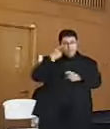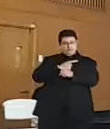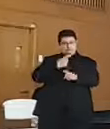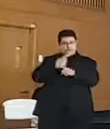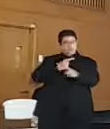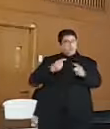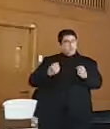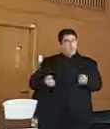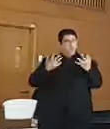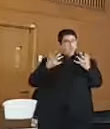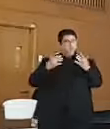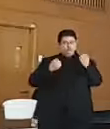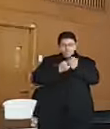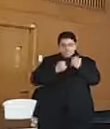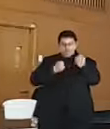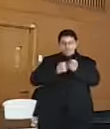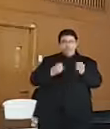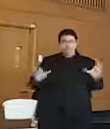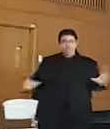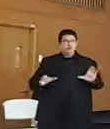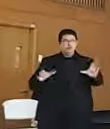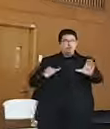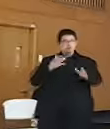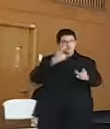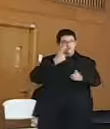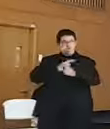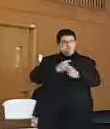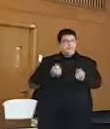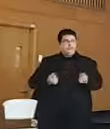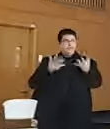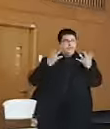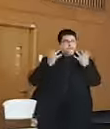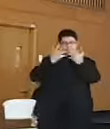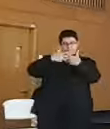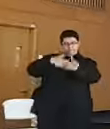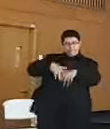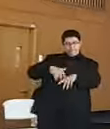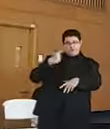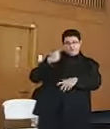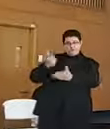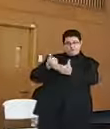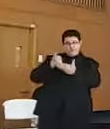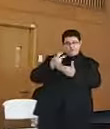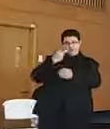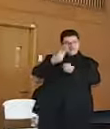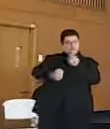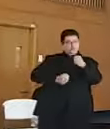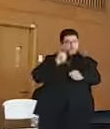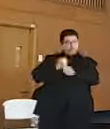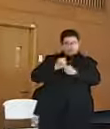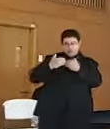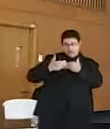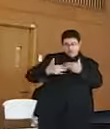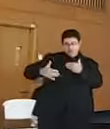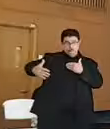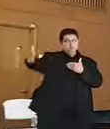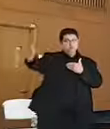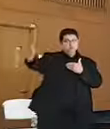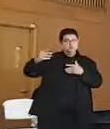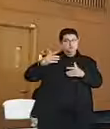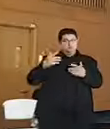encouragement, there'll be the adequate calibration to help us through the next two school years where we'll be dealing with these types of